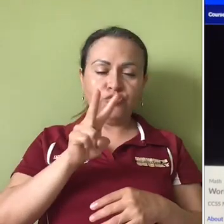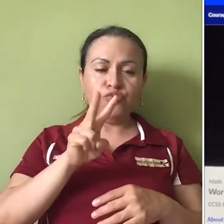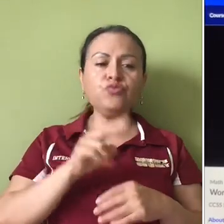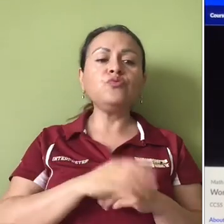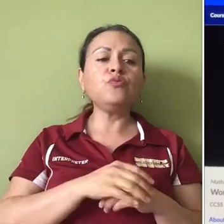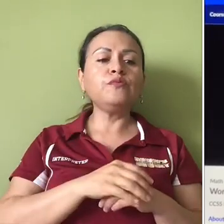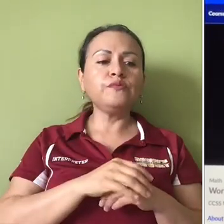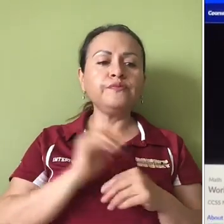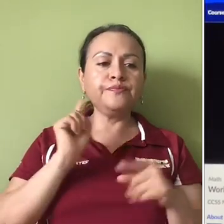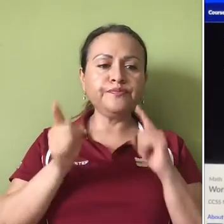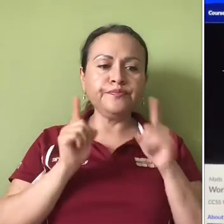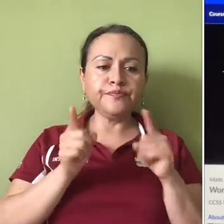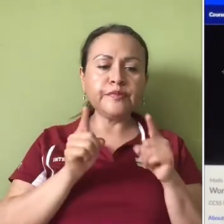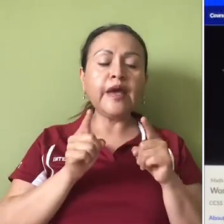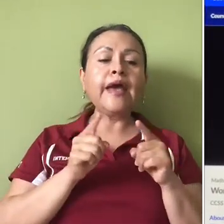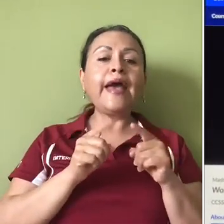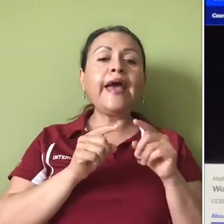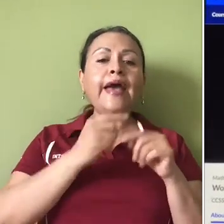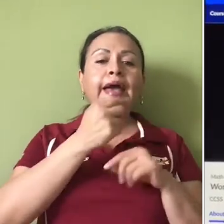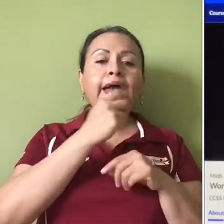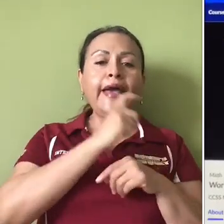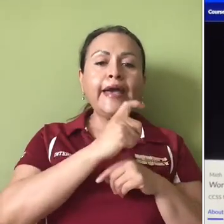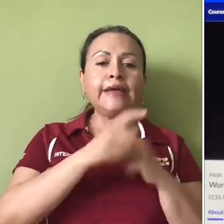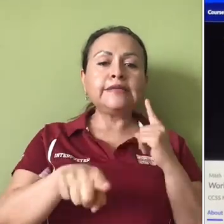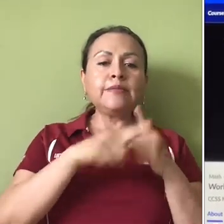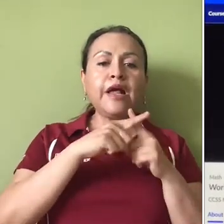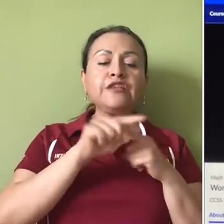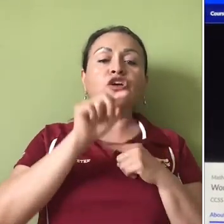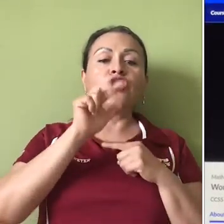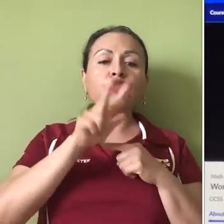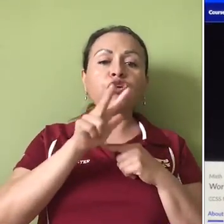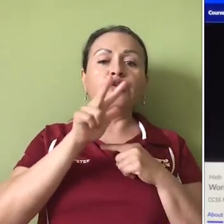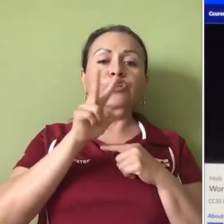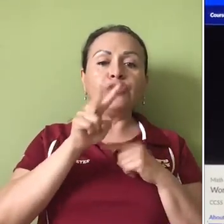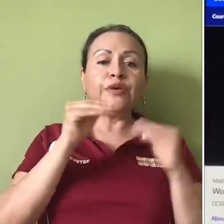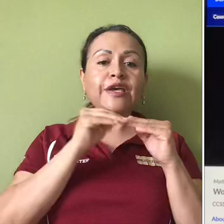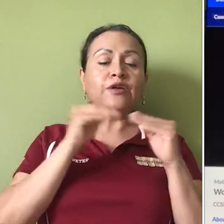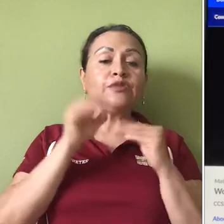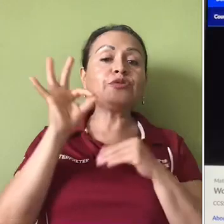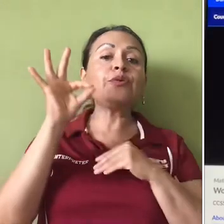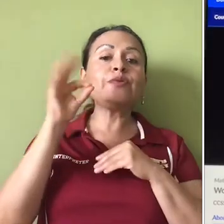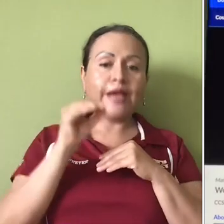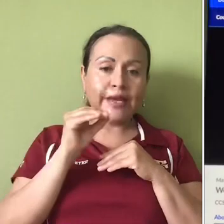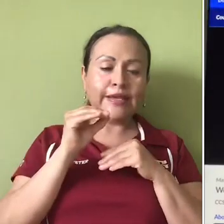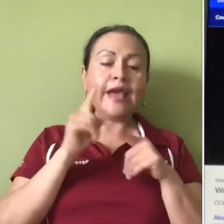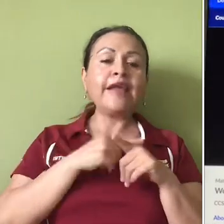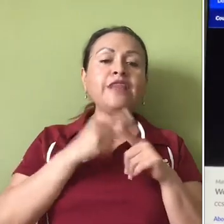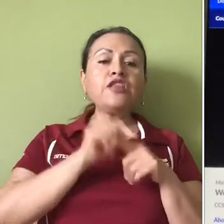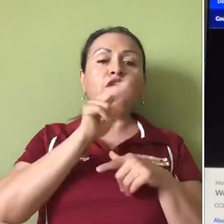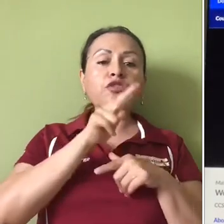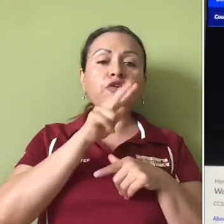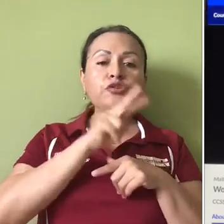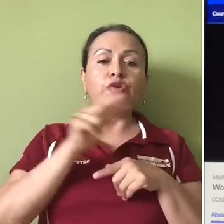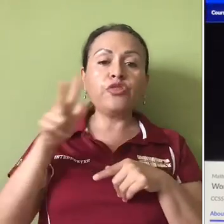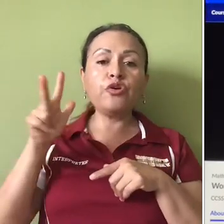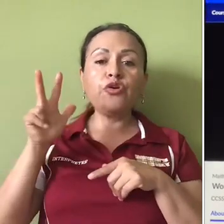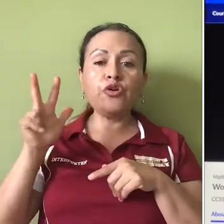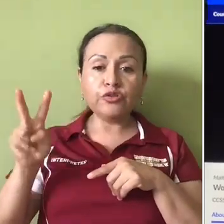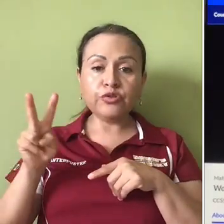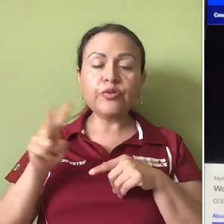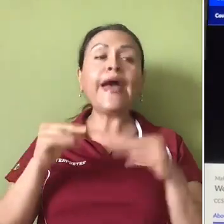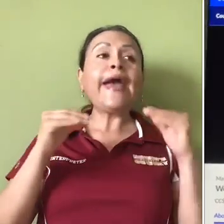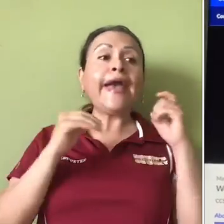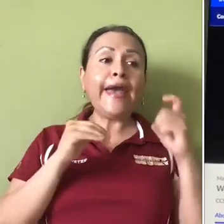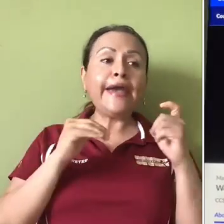90 from both sides, you get x plus 32 is equal to 90. And then if you subtract 32 from both sides, you get x is equal